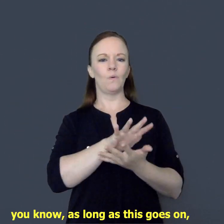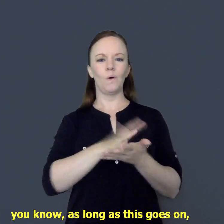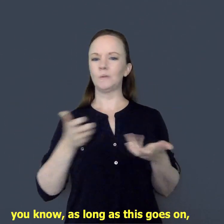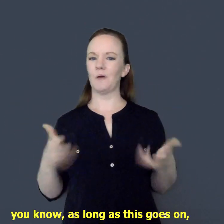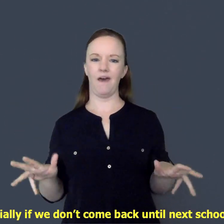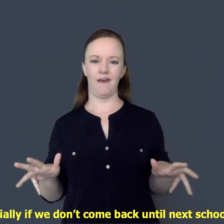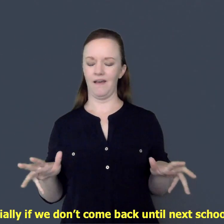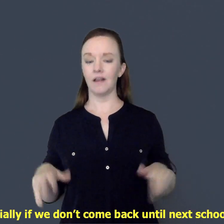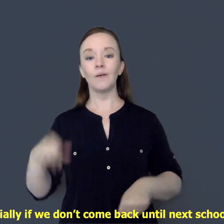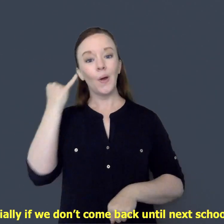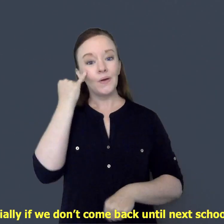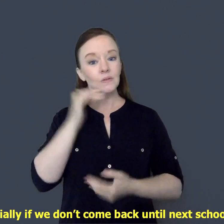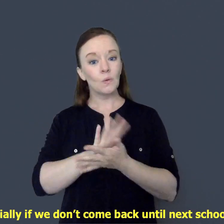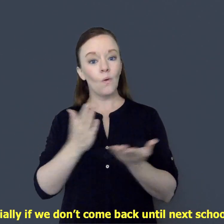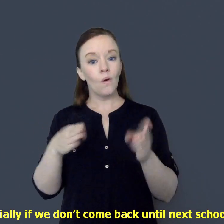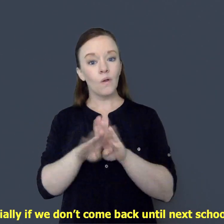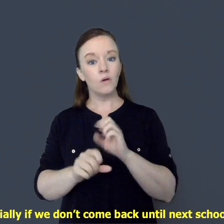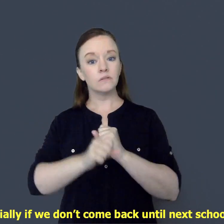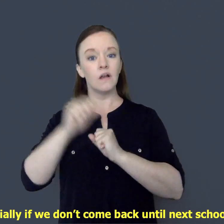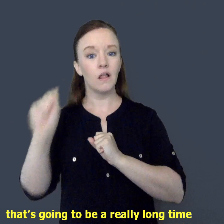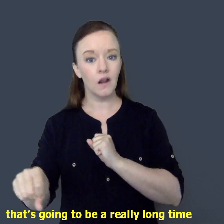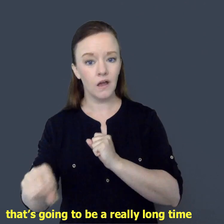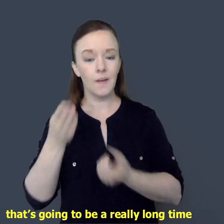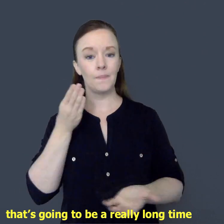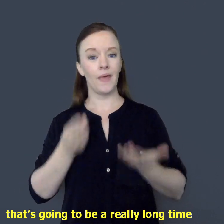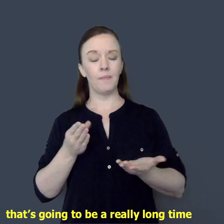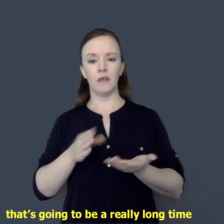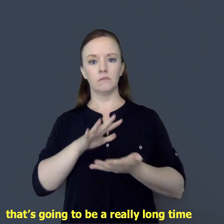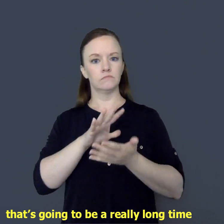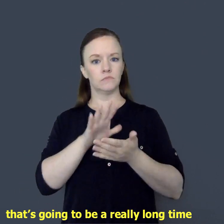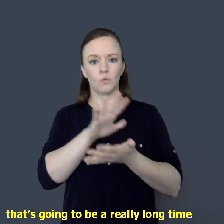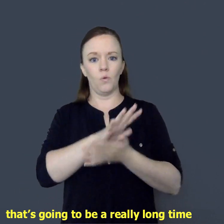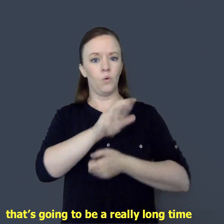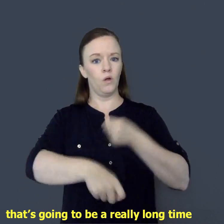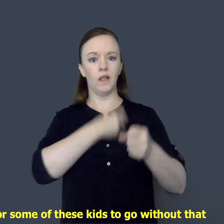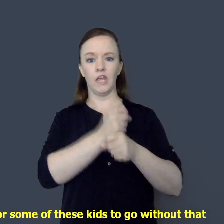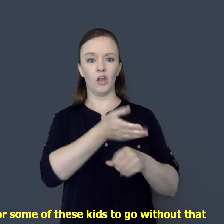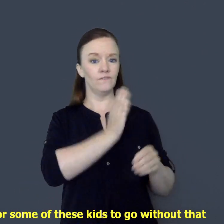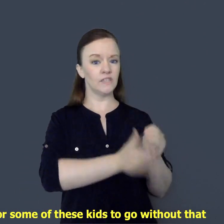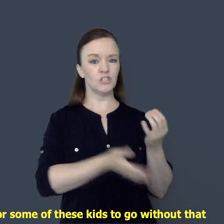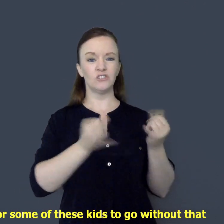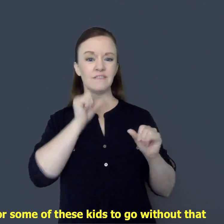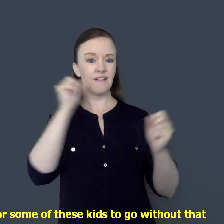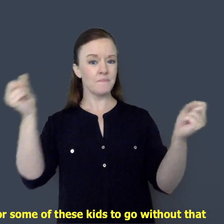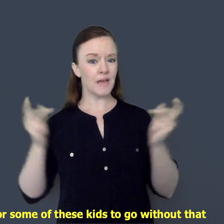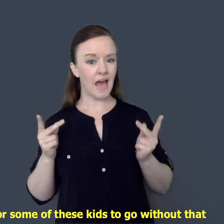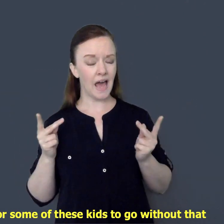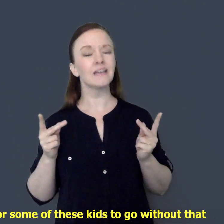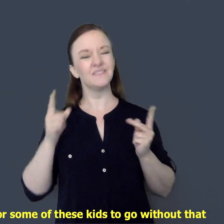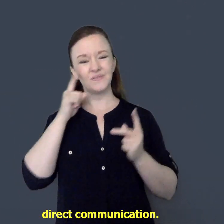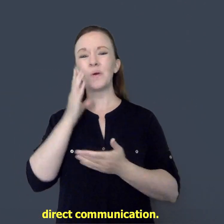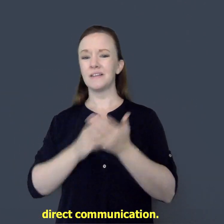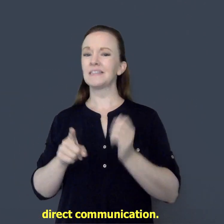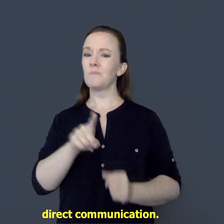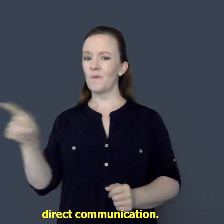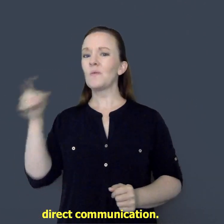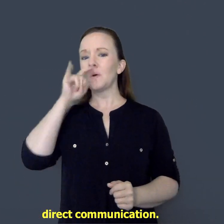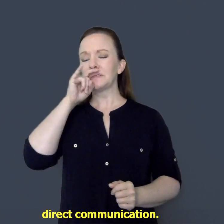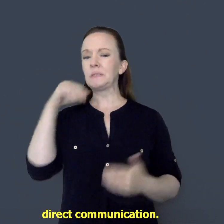potentially if we don't come back until next school year, that's going to be a really long time for some of these kids to go without that direct communication.